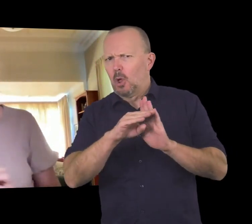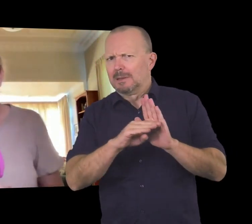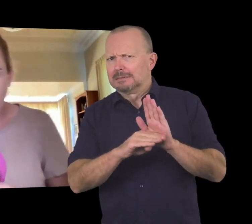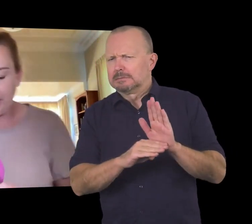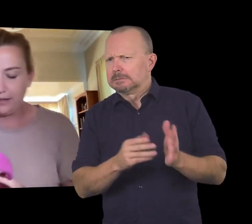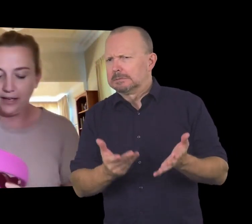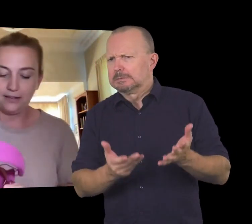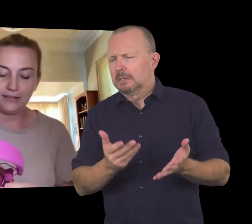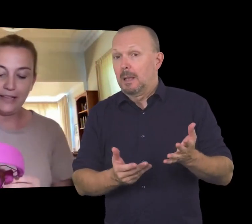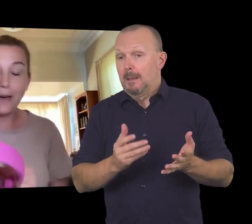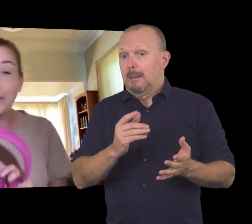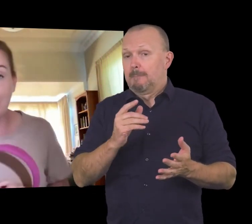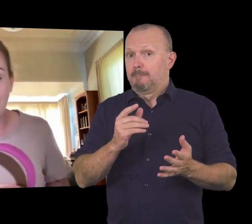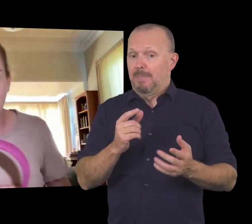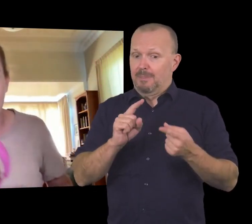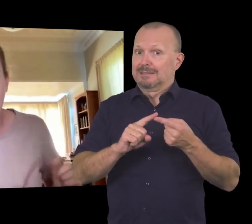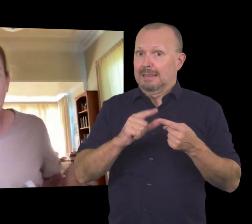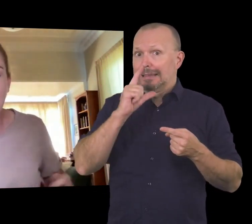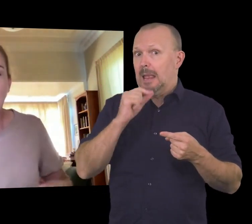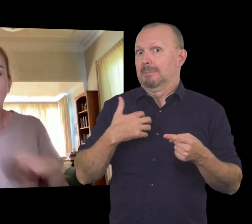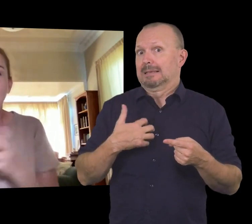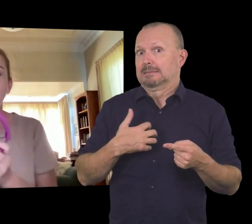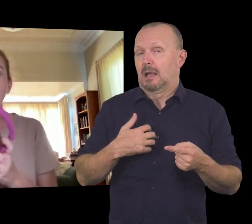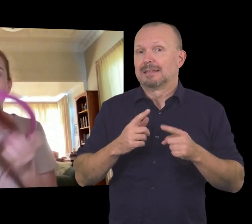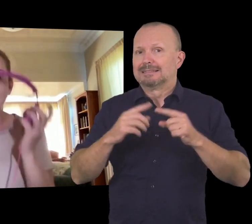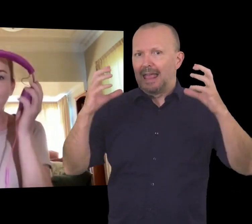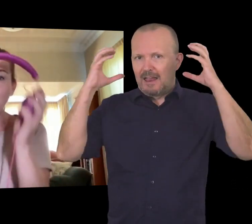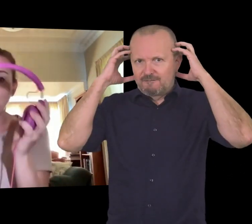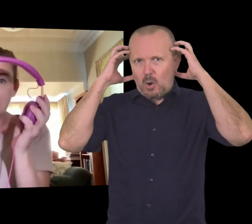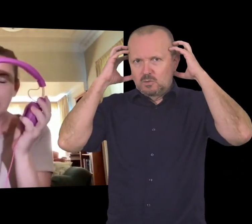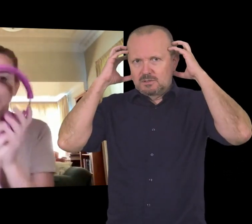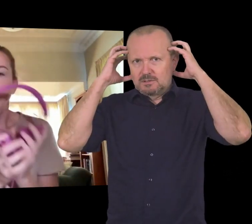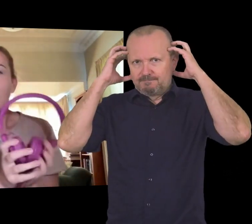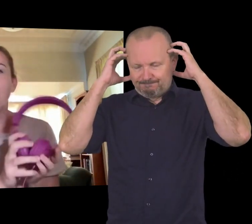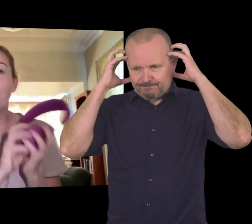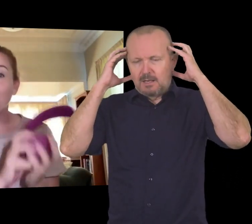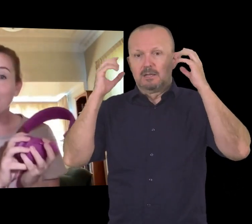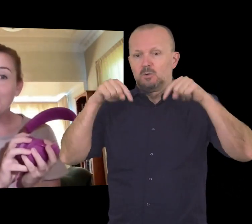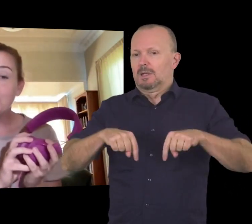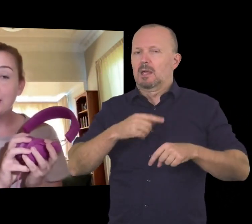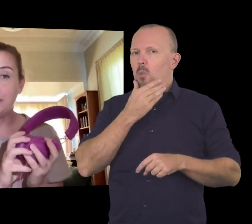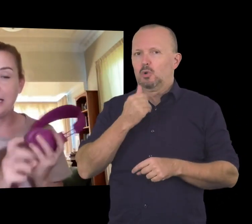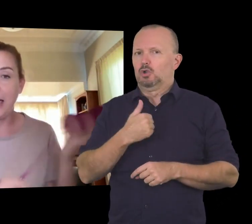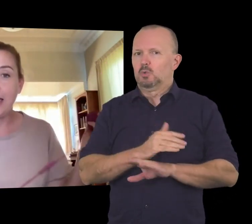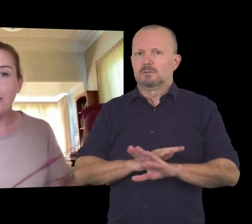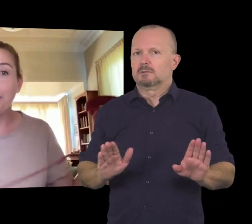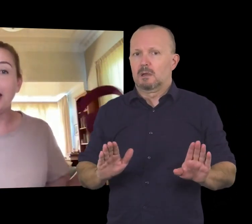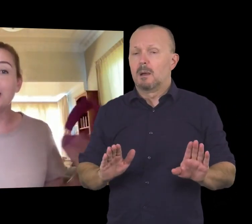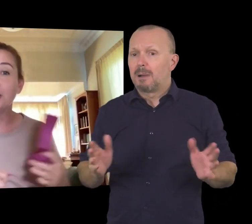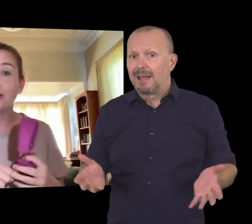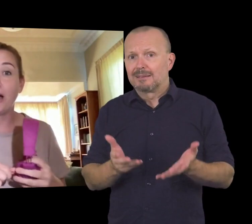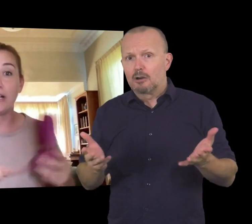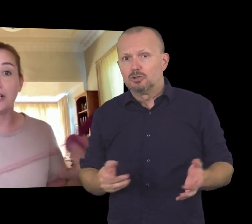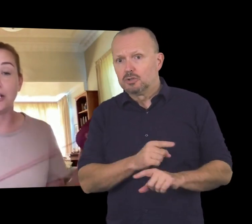on the list, but that can be really exciting, is headphones. I'm not going to use them today, but